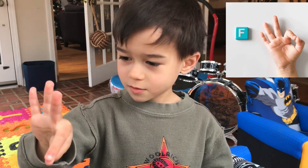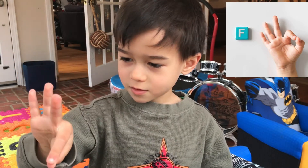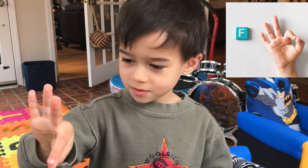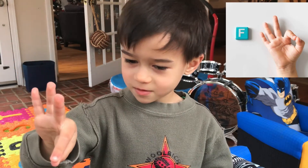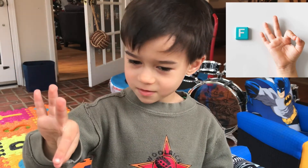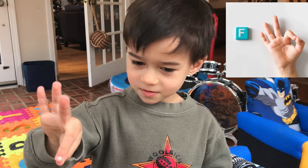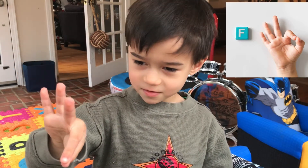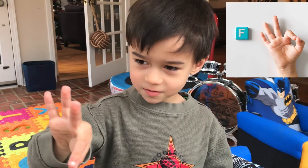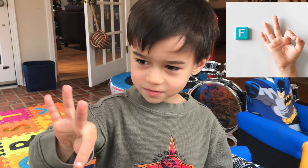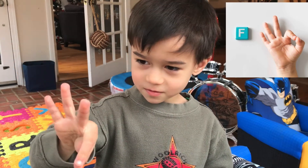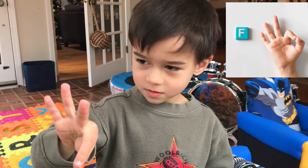And what's the sound of letter F?